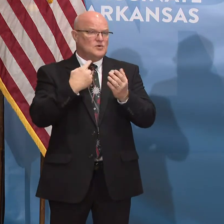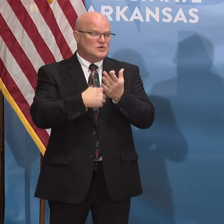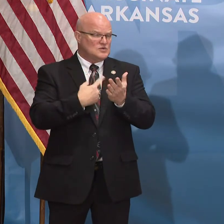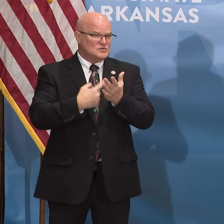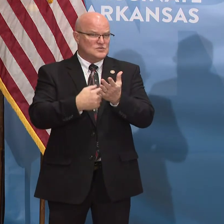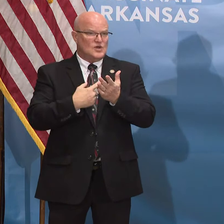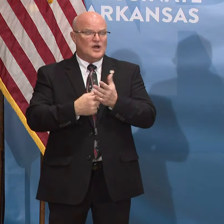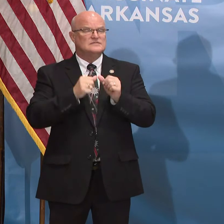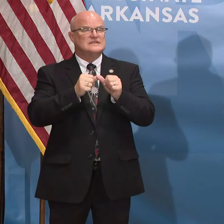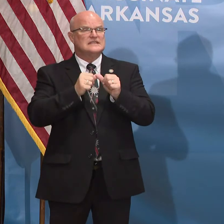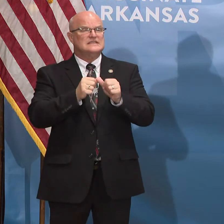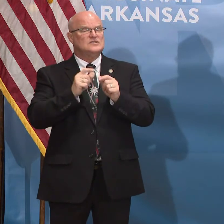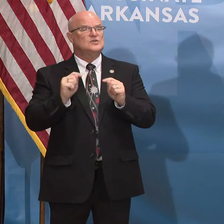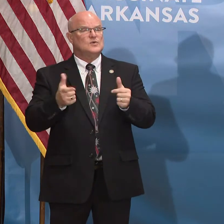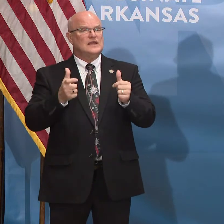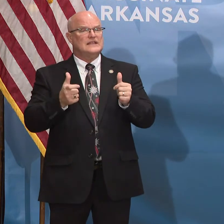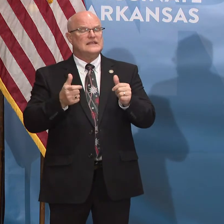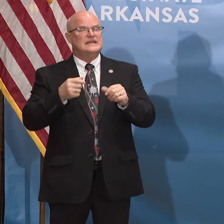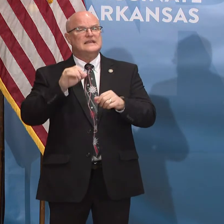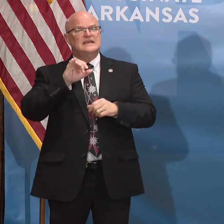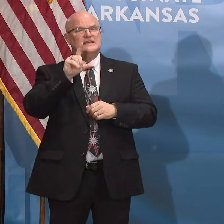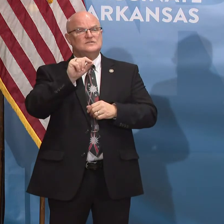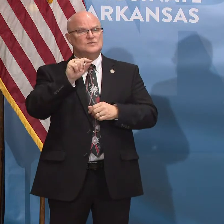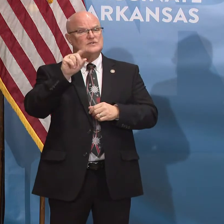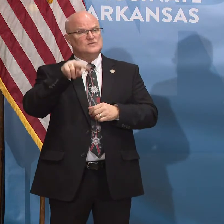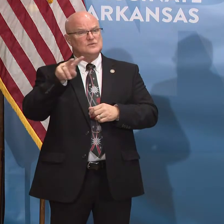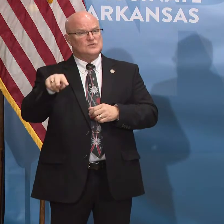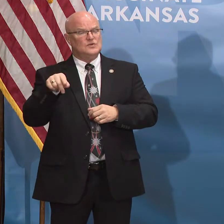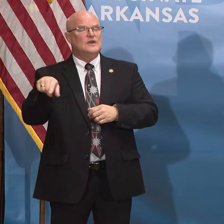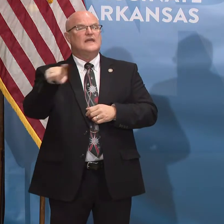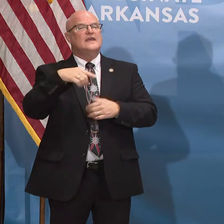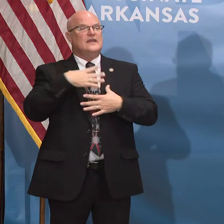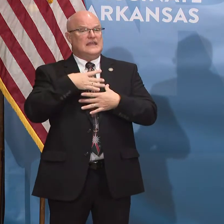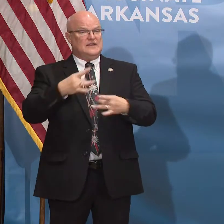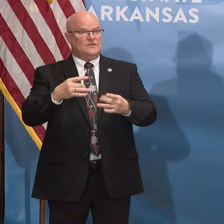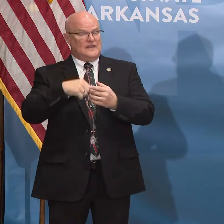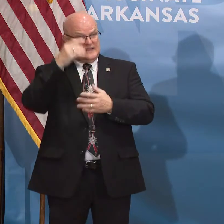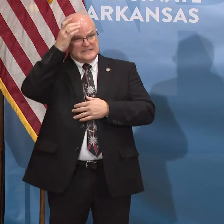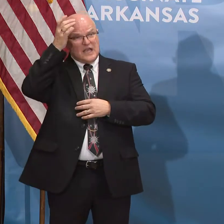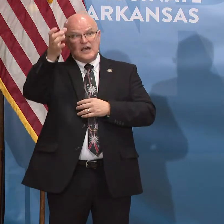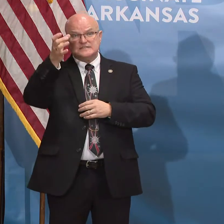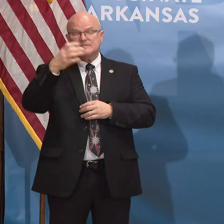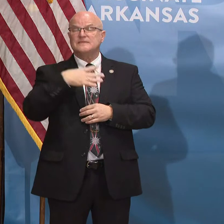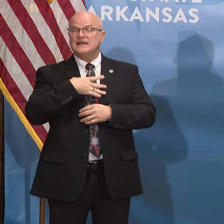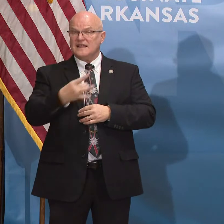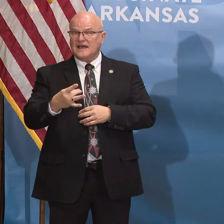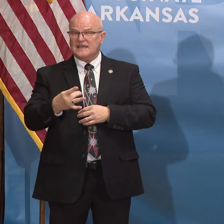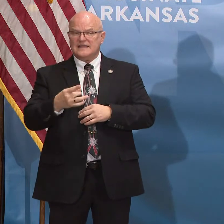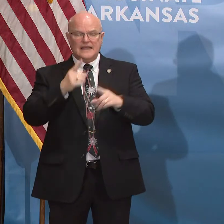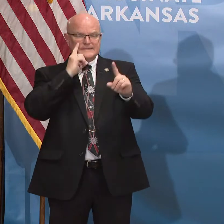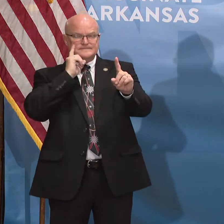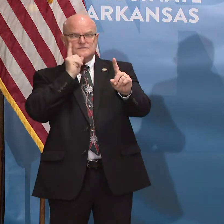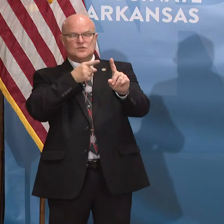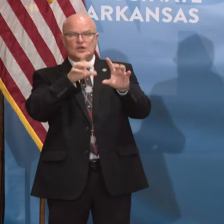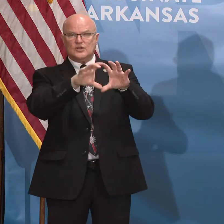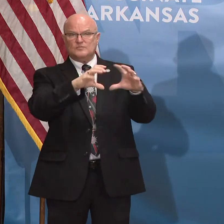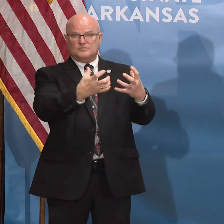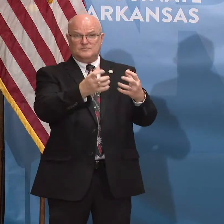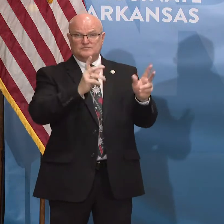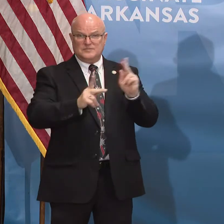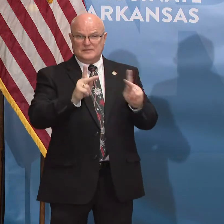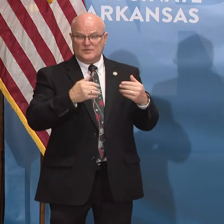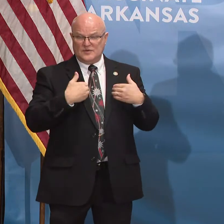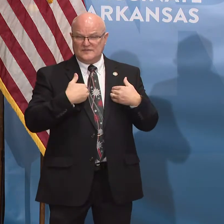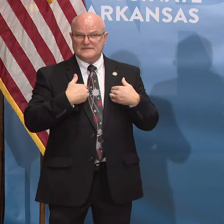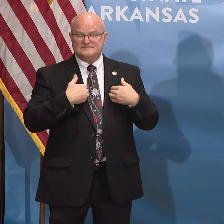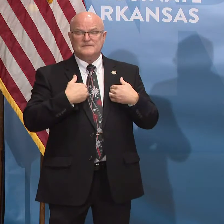to continue very quickly. They are very much interested in the concept and in the target populations that we have laid